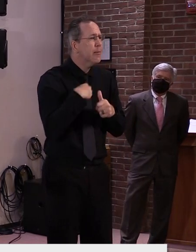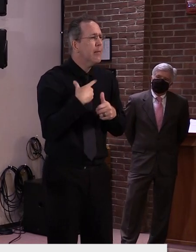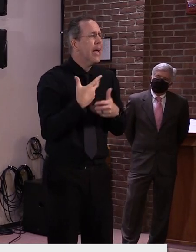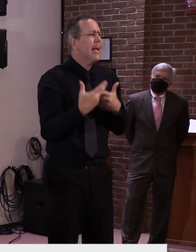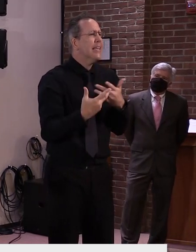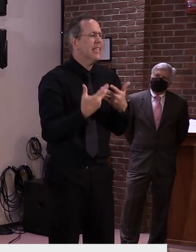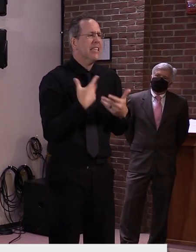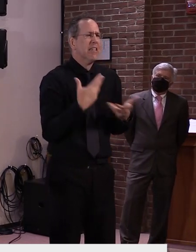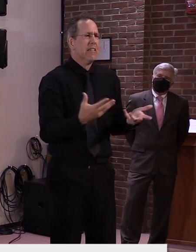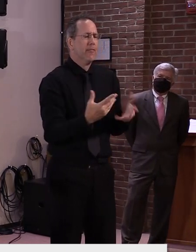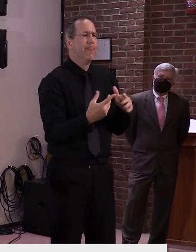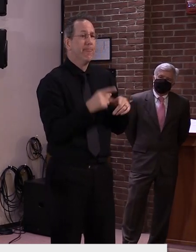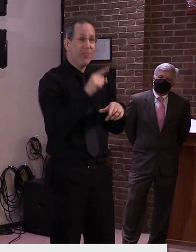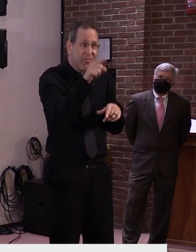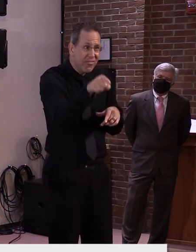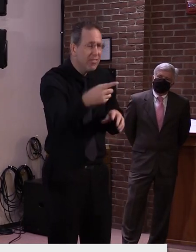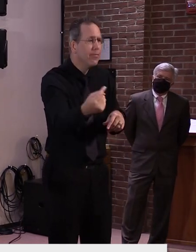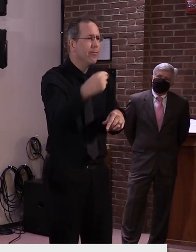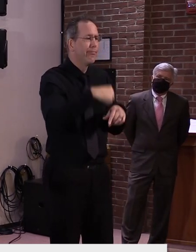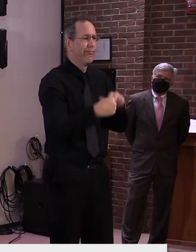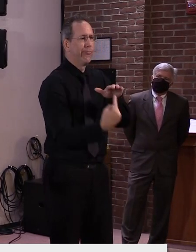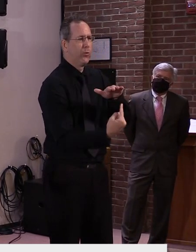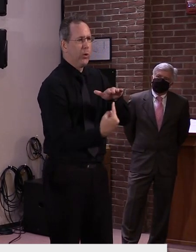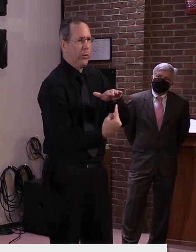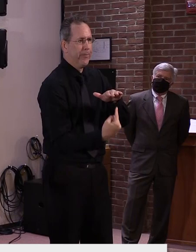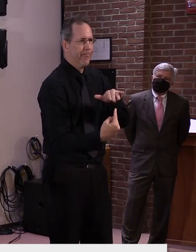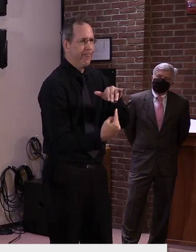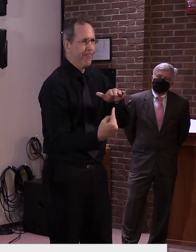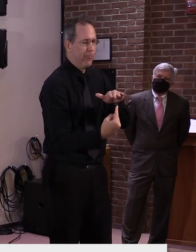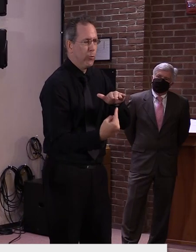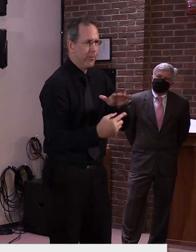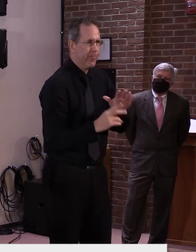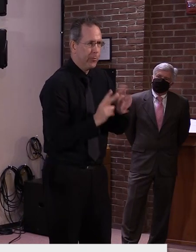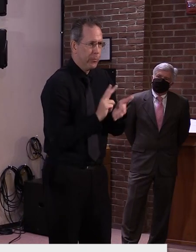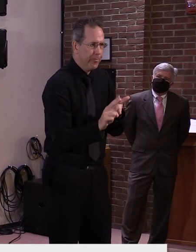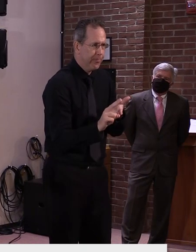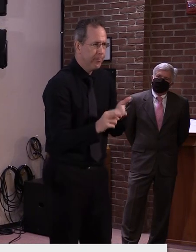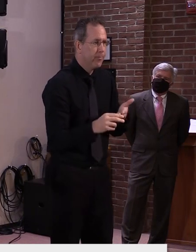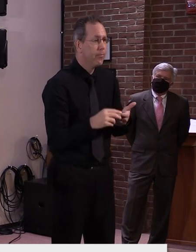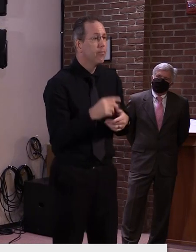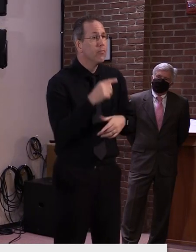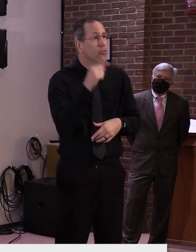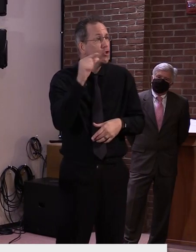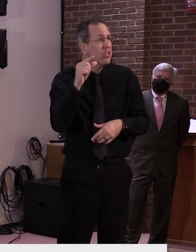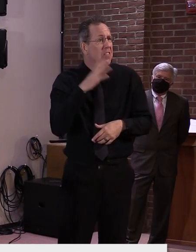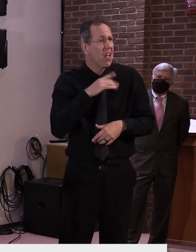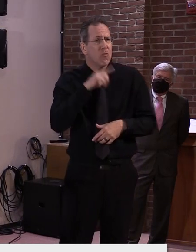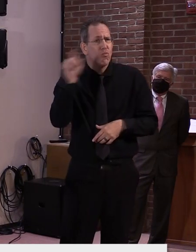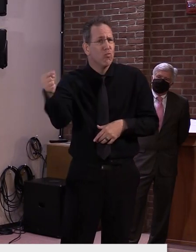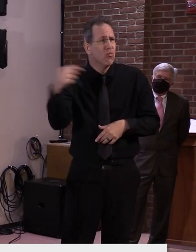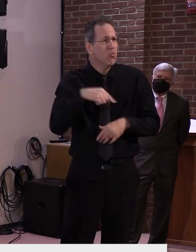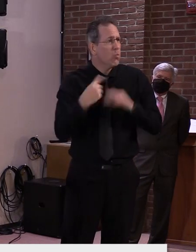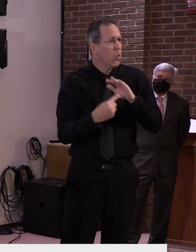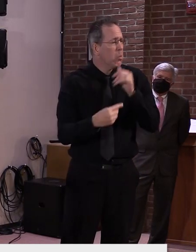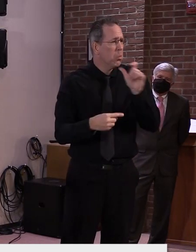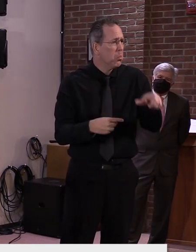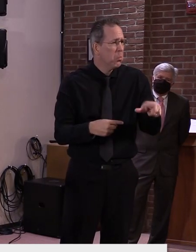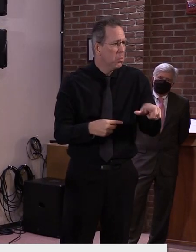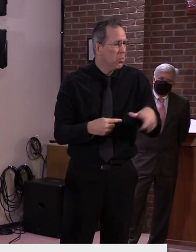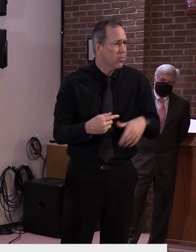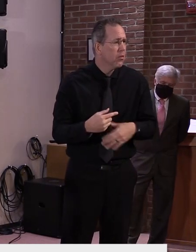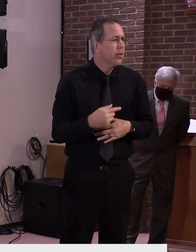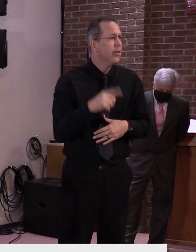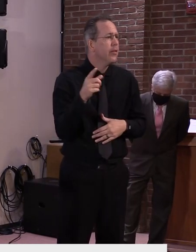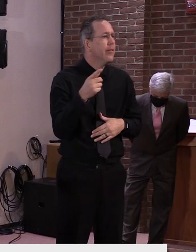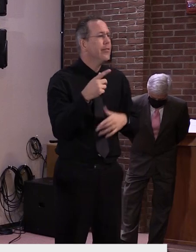you need to quarantine when you return. So green is okay, yellow and red is not. So take a look at the map before you travel.